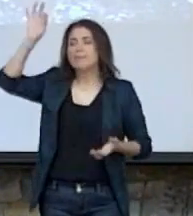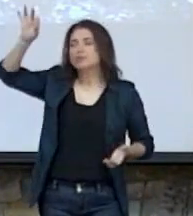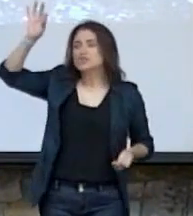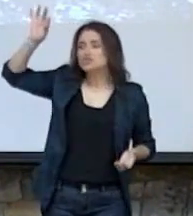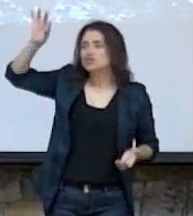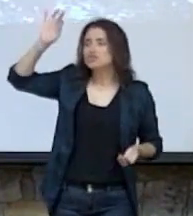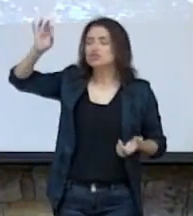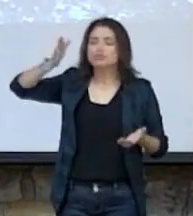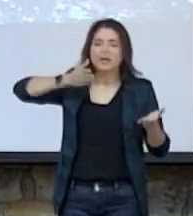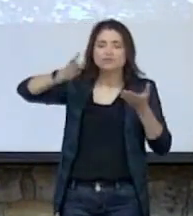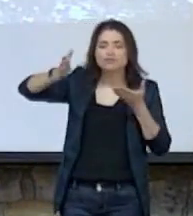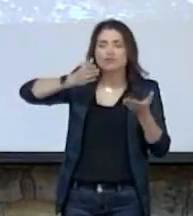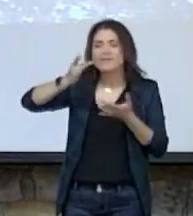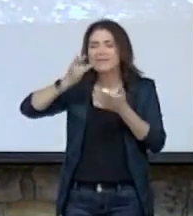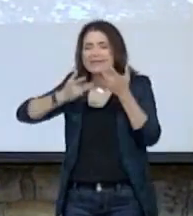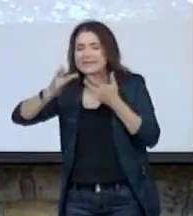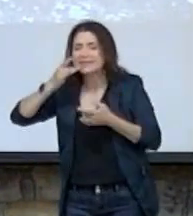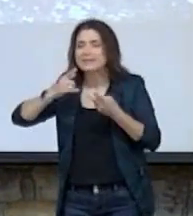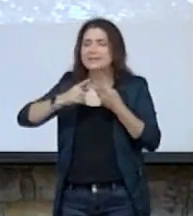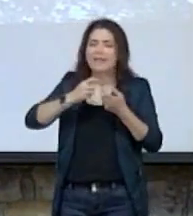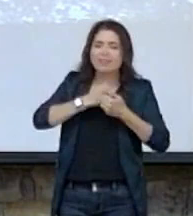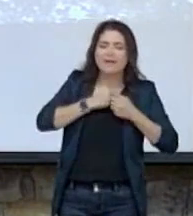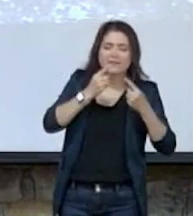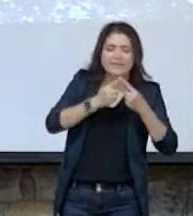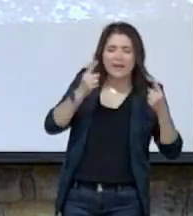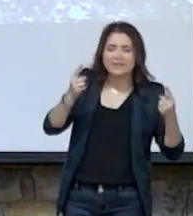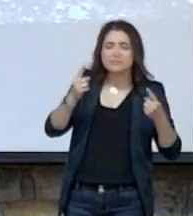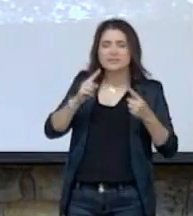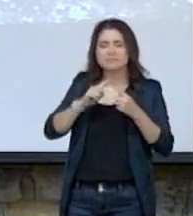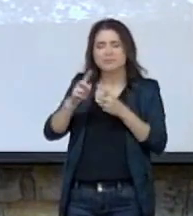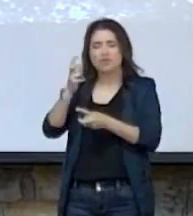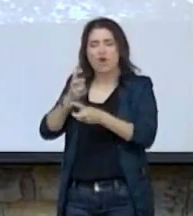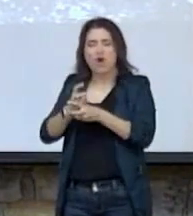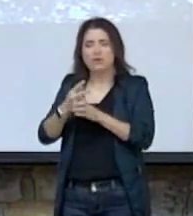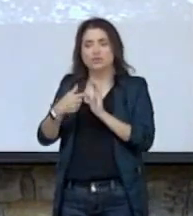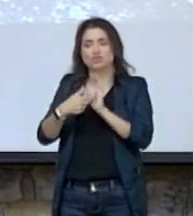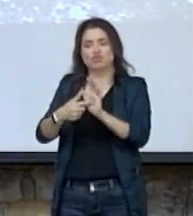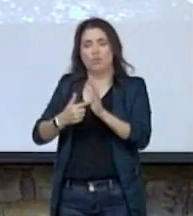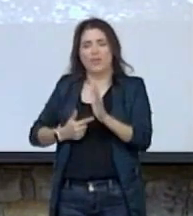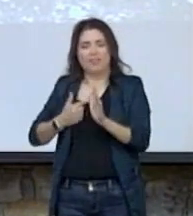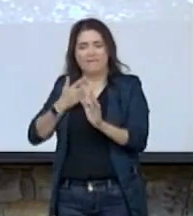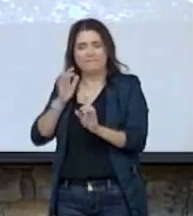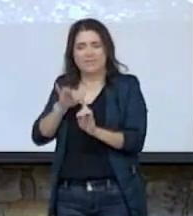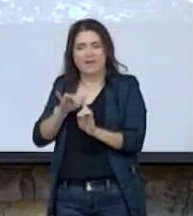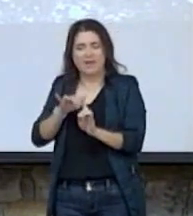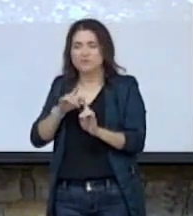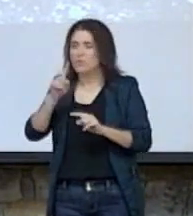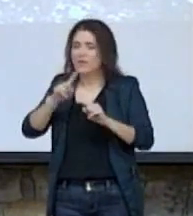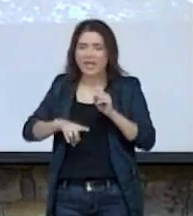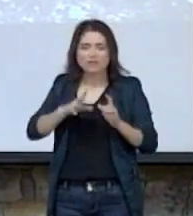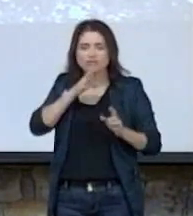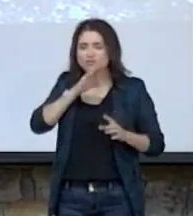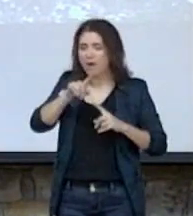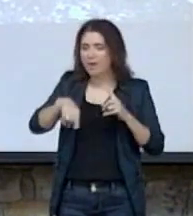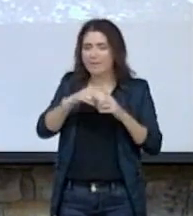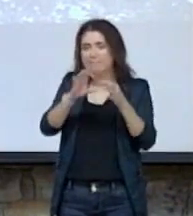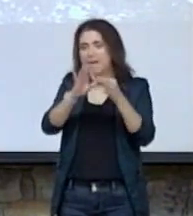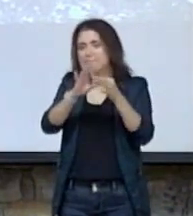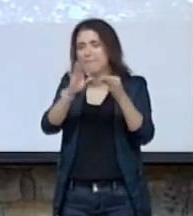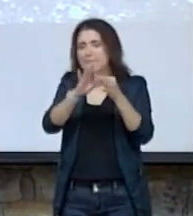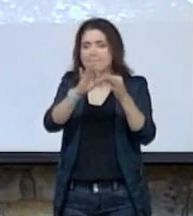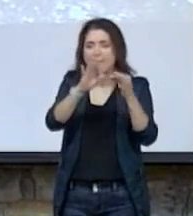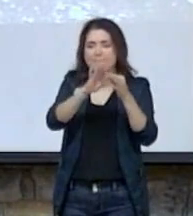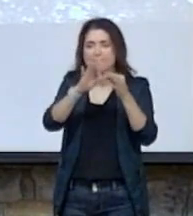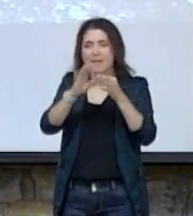serving the needy and loving our enemies and doing those things. It's a lot harder to go out and live it. And so we can't just talk about it. We've got to live it. Because if we don't,